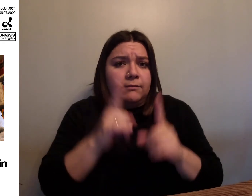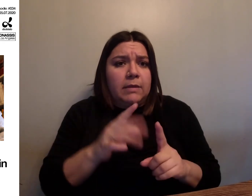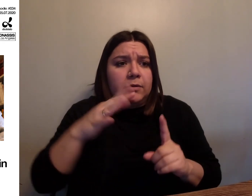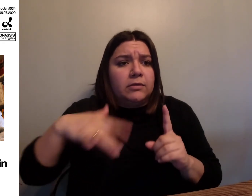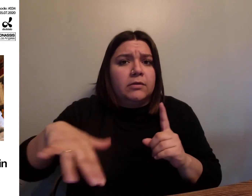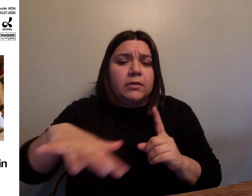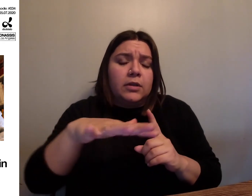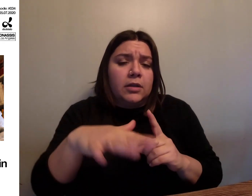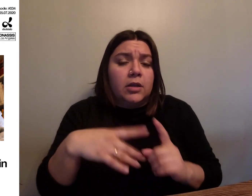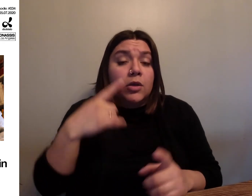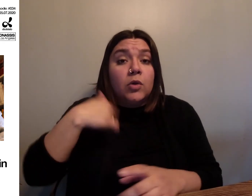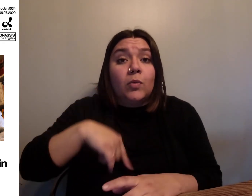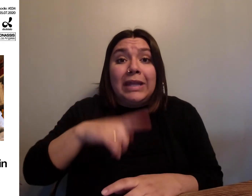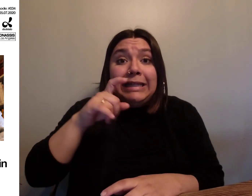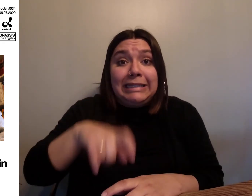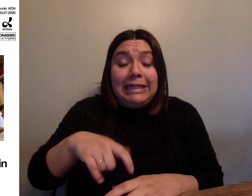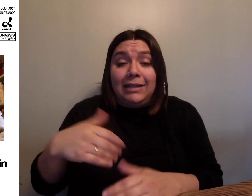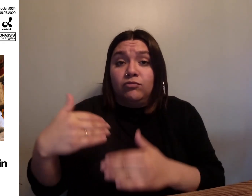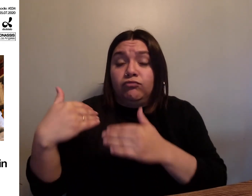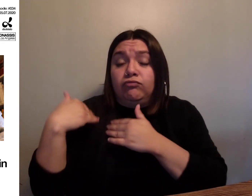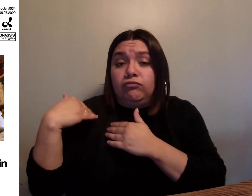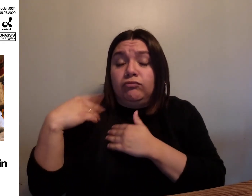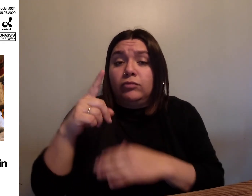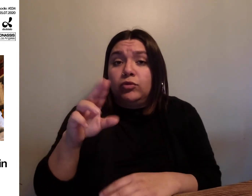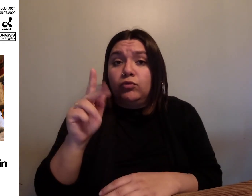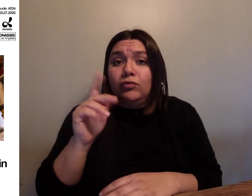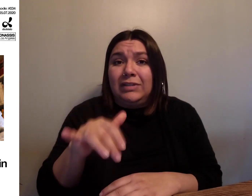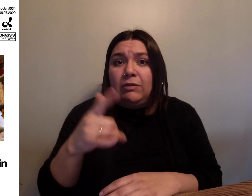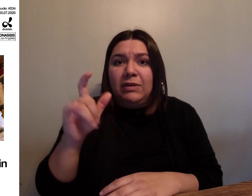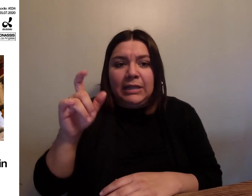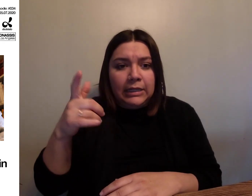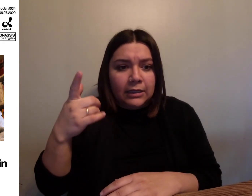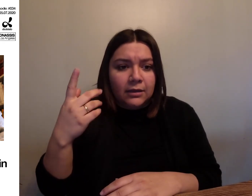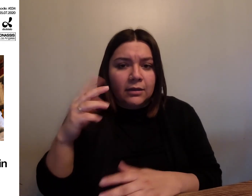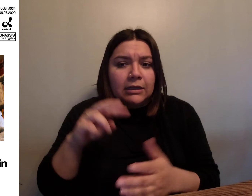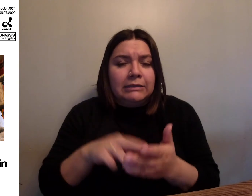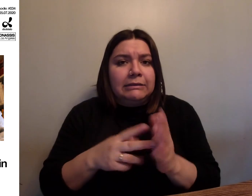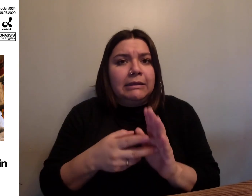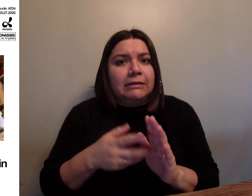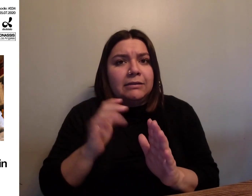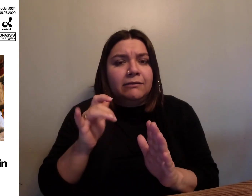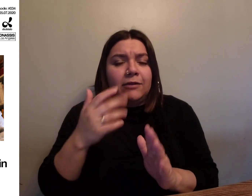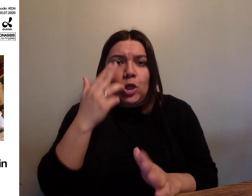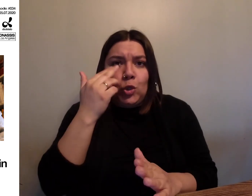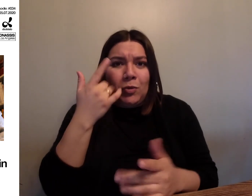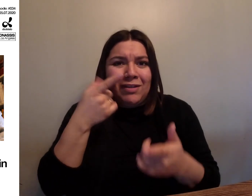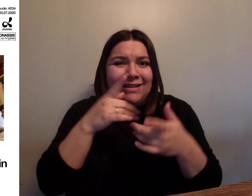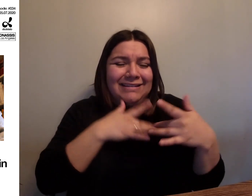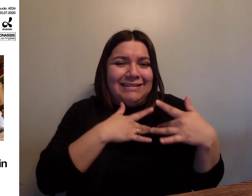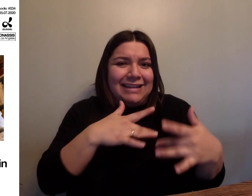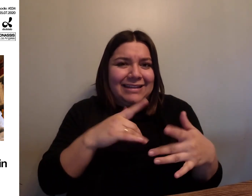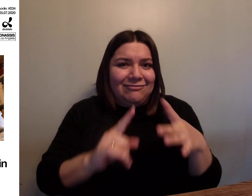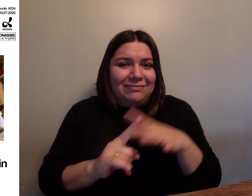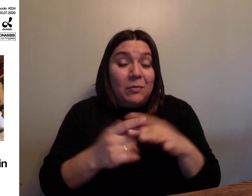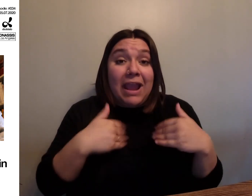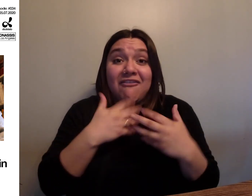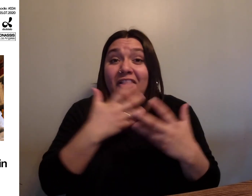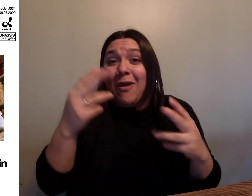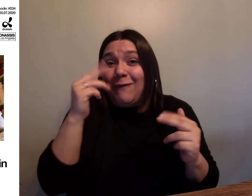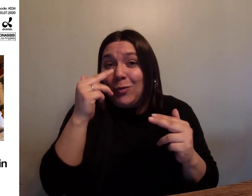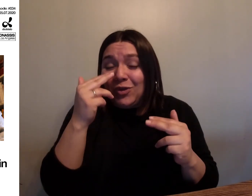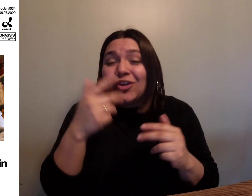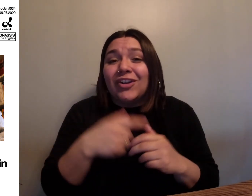and now we need beauty. We need our sense of humor, which comes out. In fact, there is a lot of